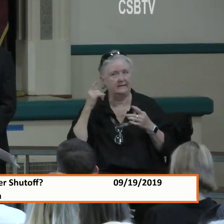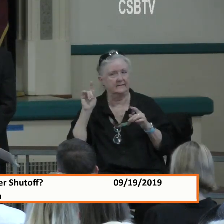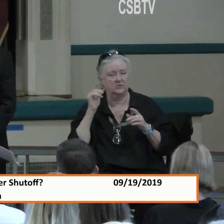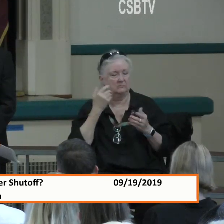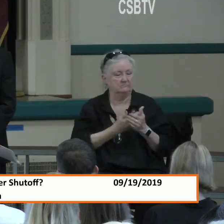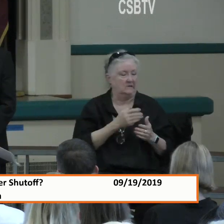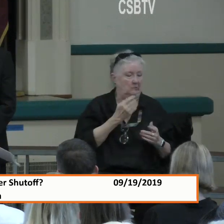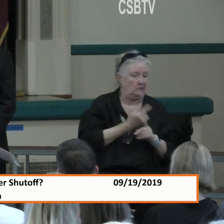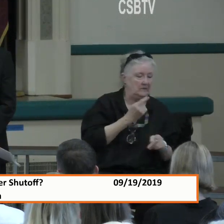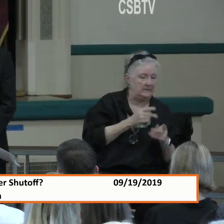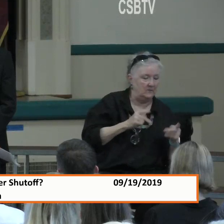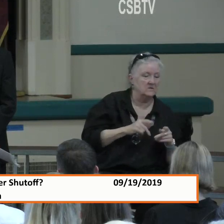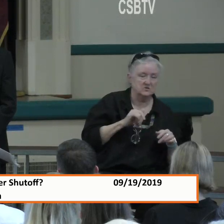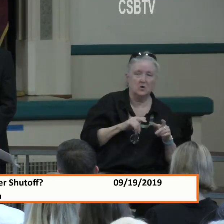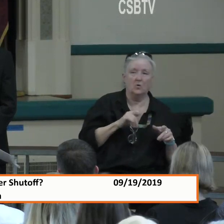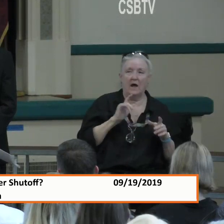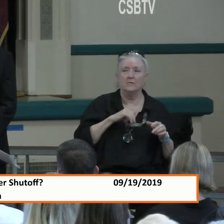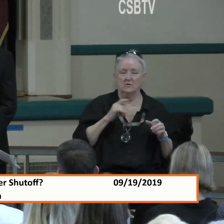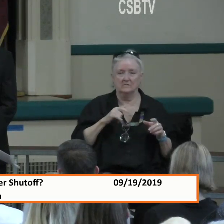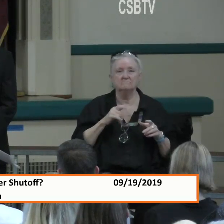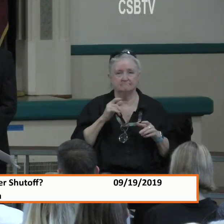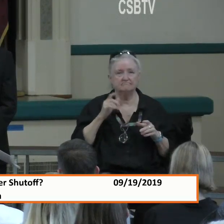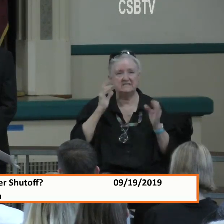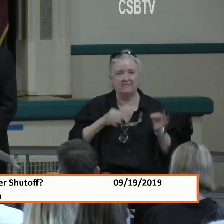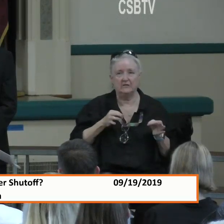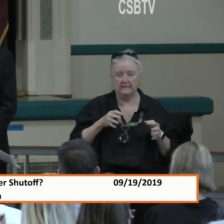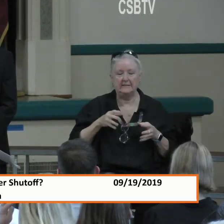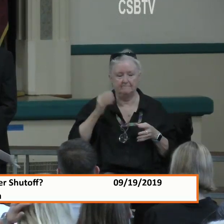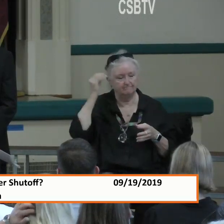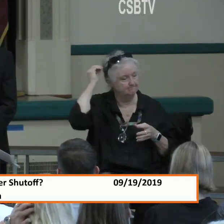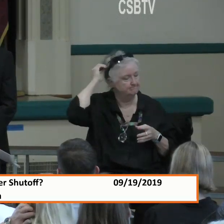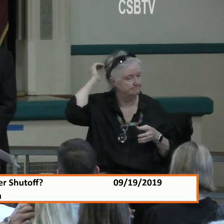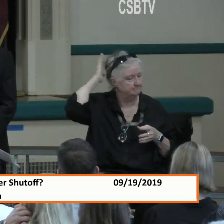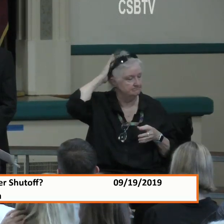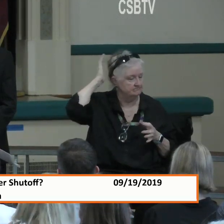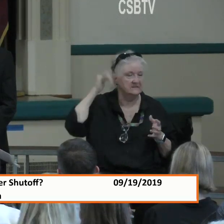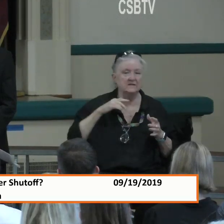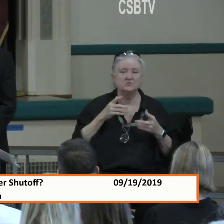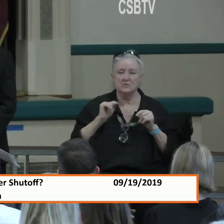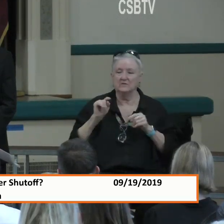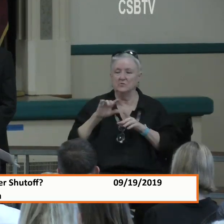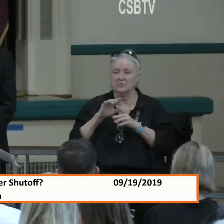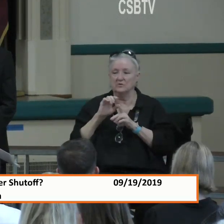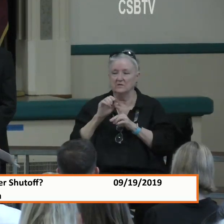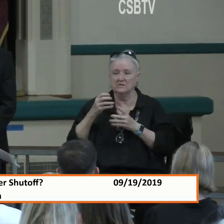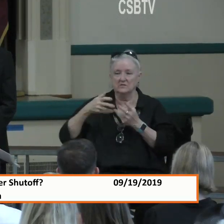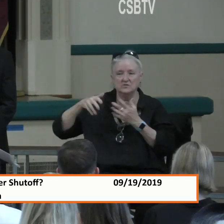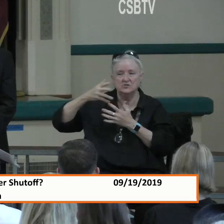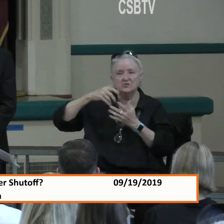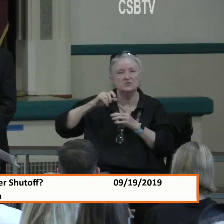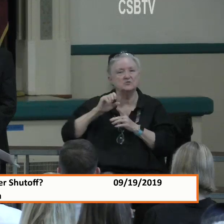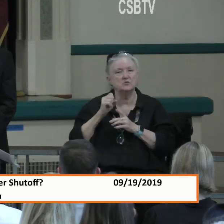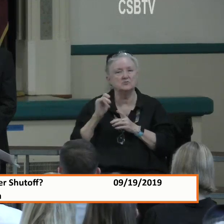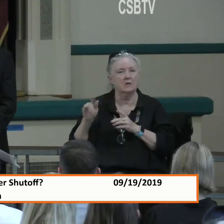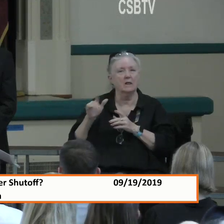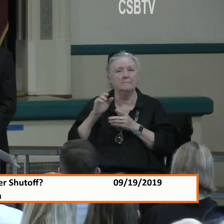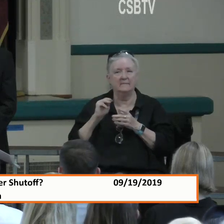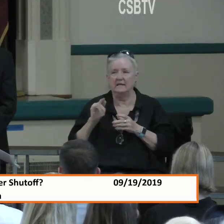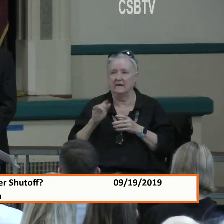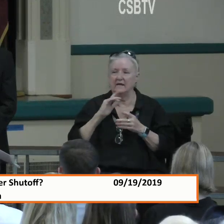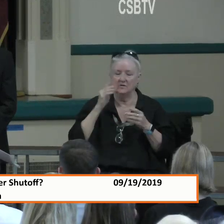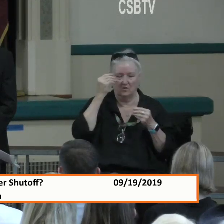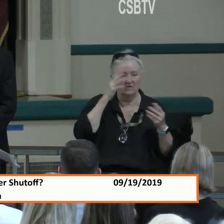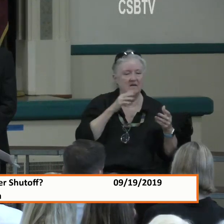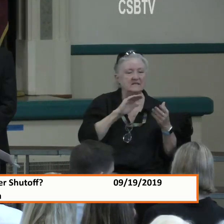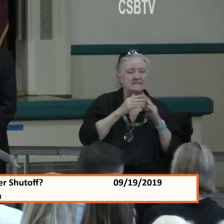right people, so we'll definitely take that back. We also try to do some social media and notify our city and county partners, but